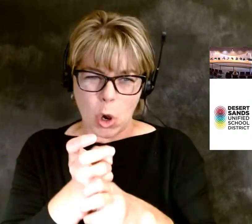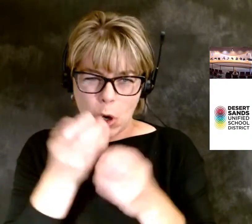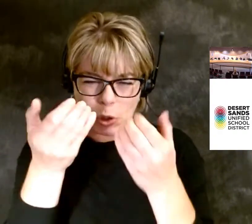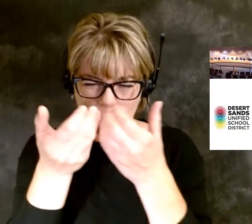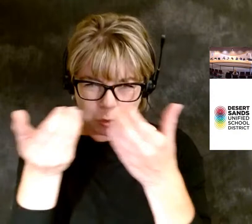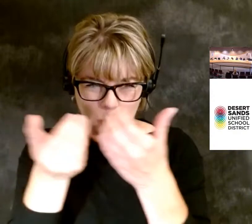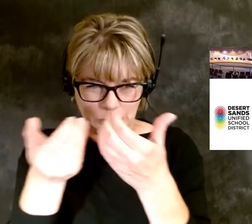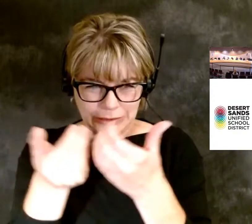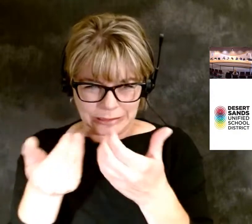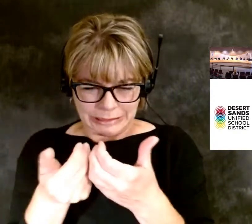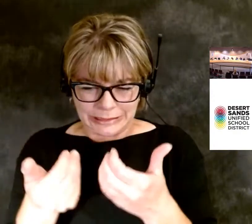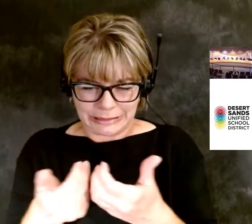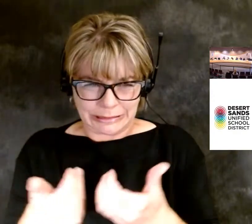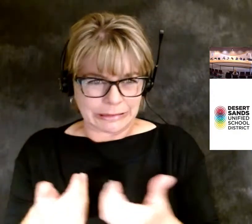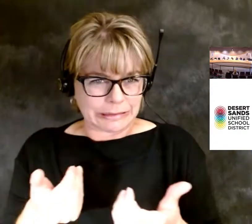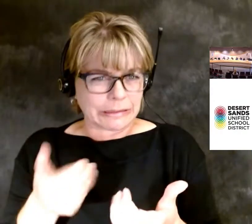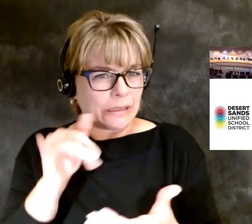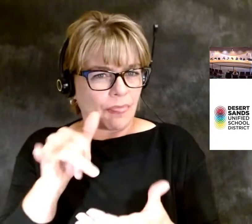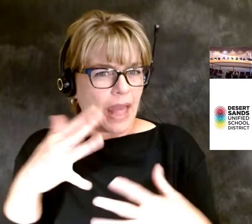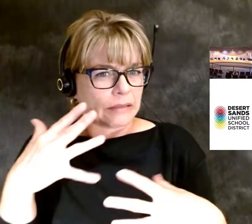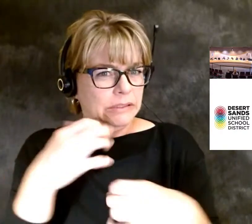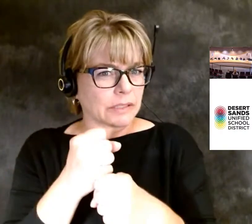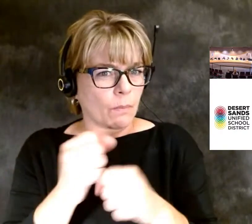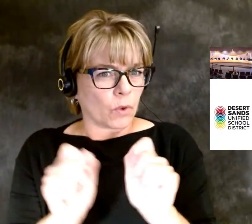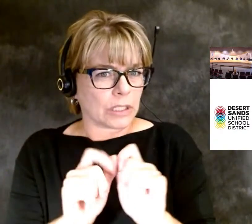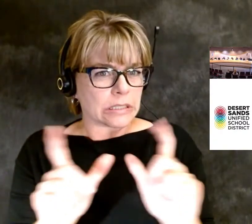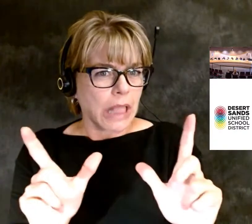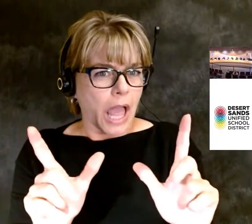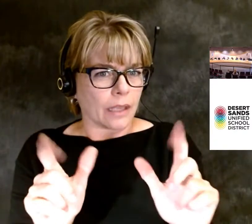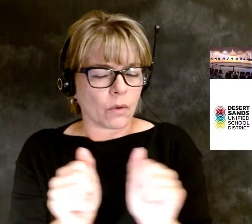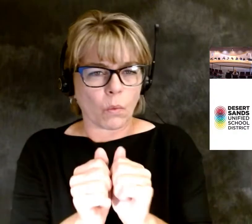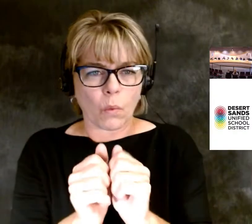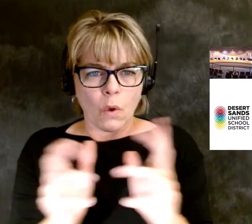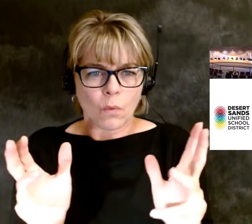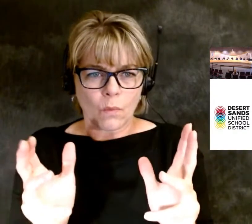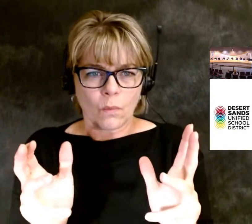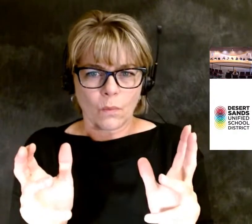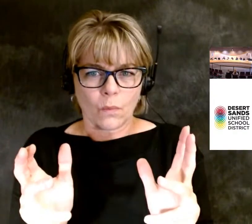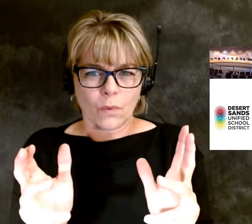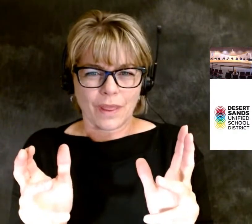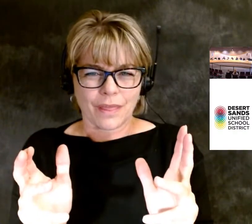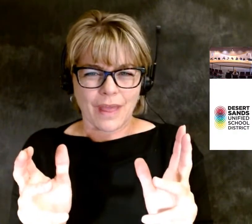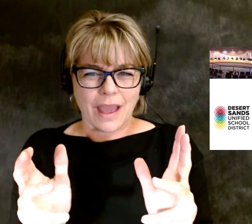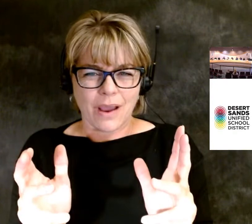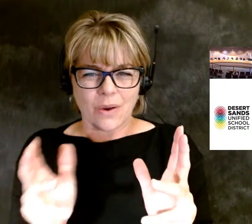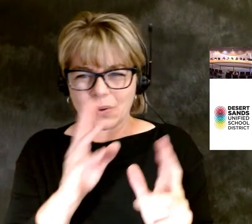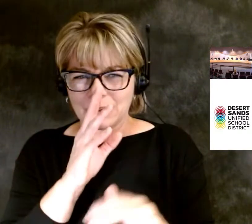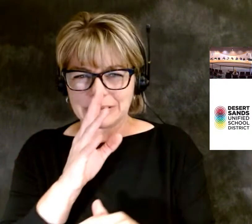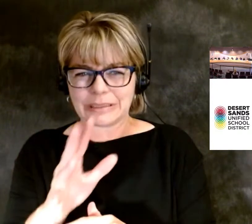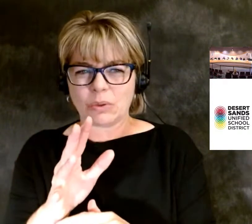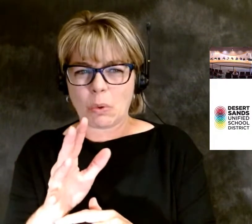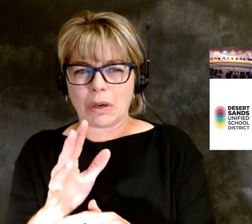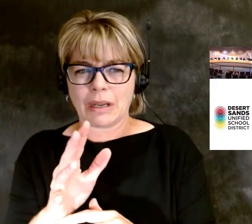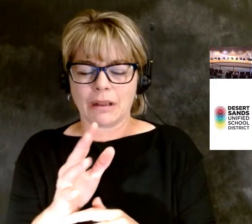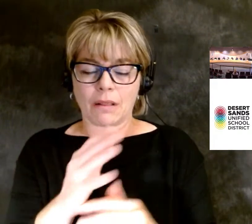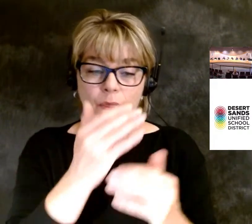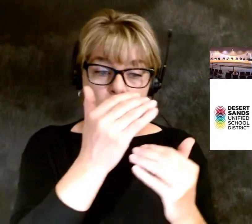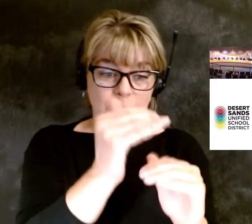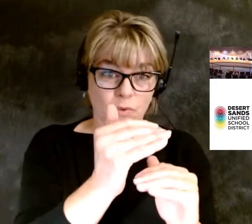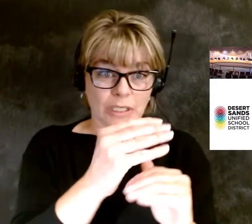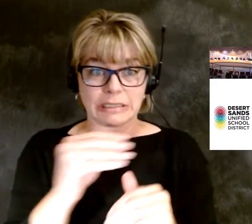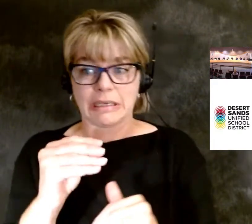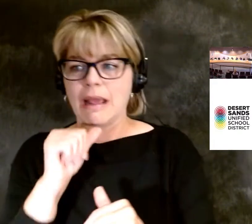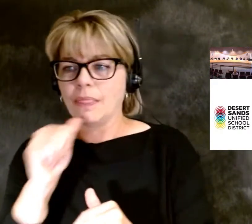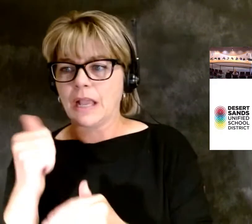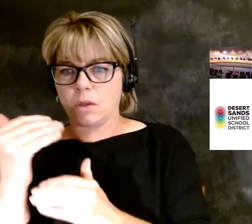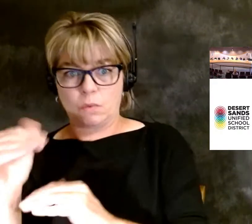that summary slide that showed the general fund budget without parsing out the unrestricted and the restricted side. And the reason why I say that is because I